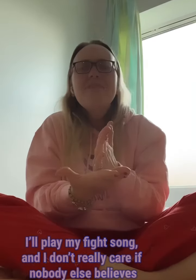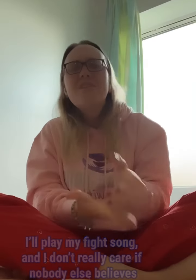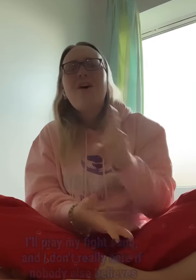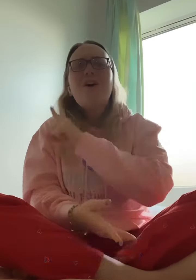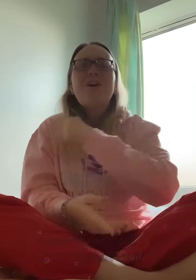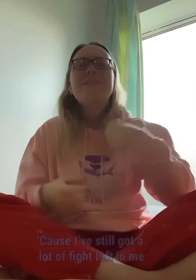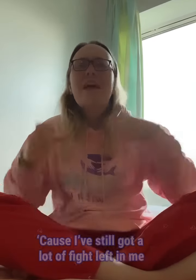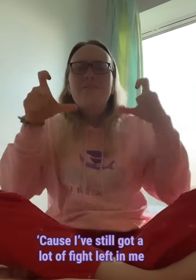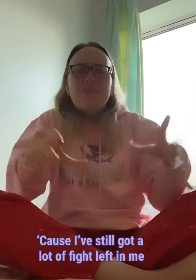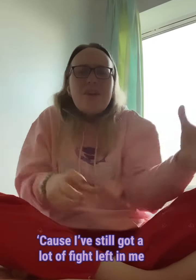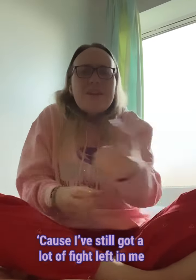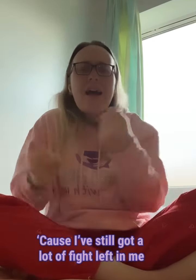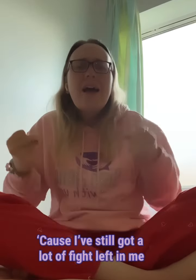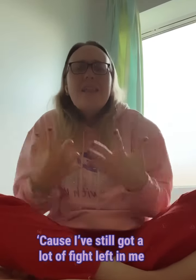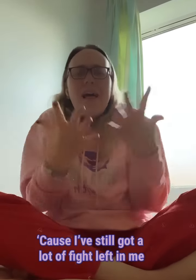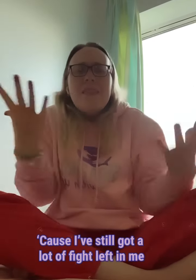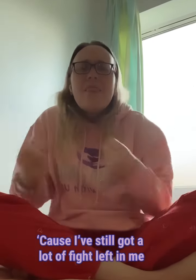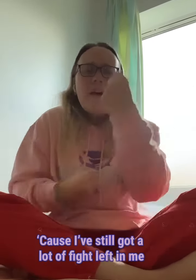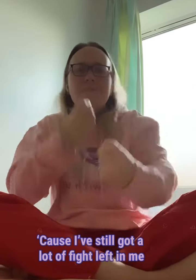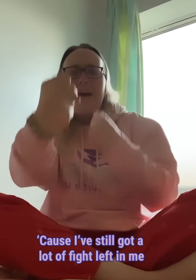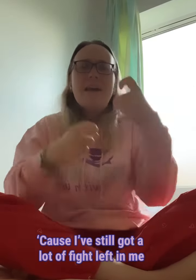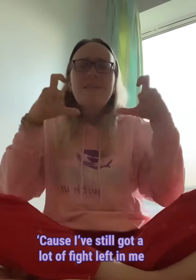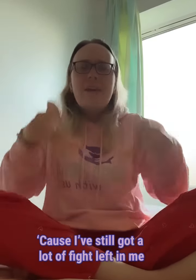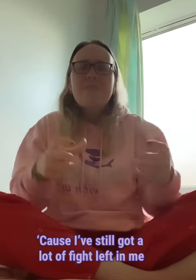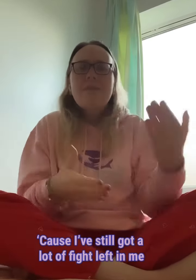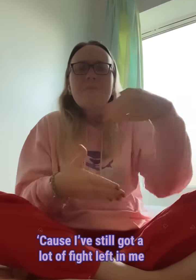believes, 'cause I've still got a lot of fight left in me.